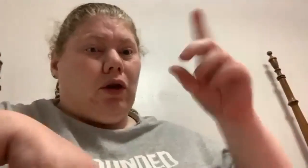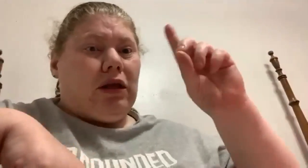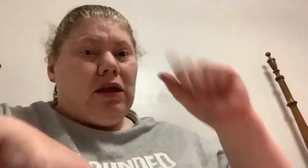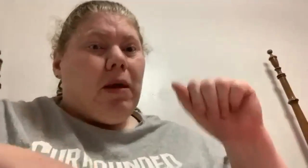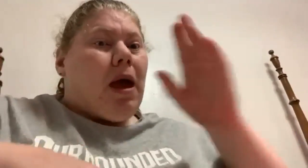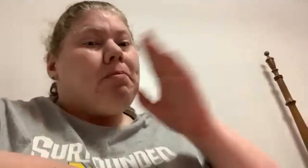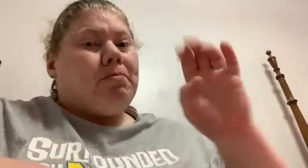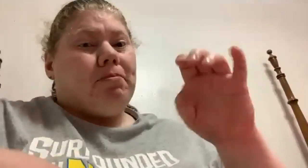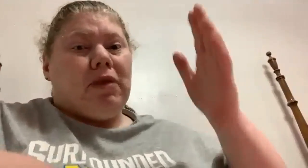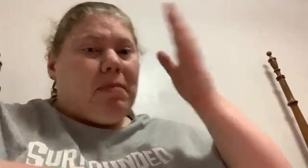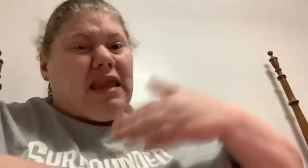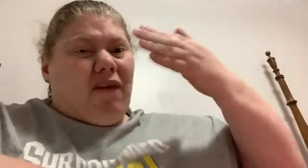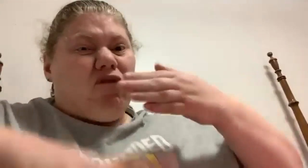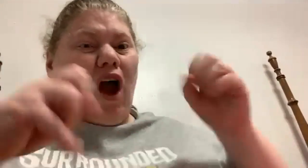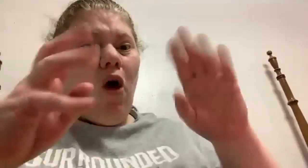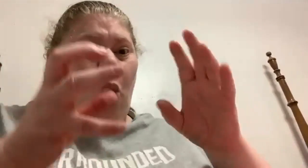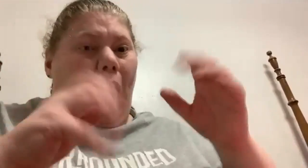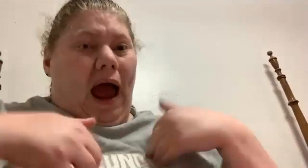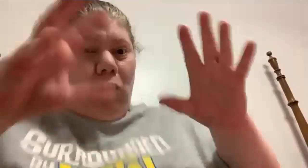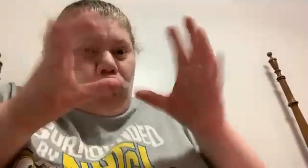people or other people with disabilities to be,